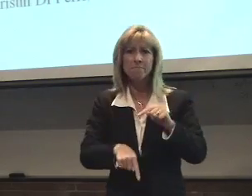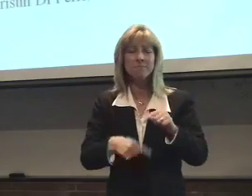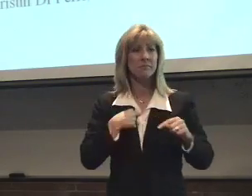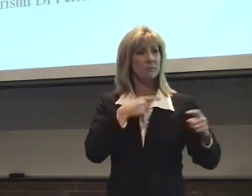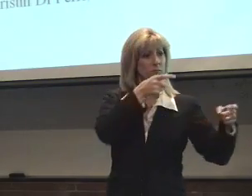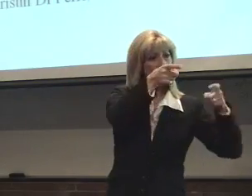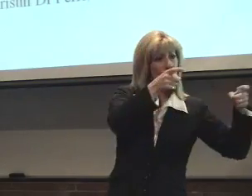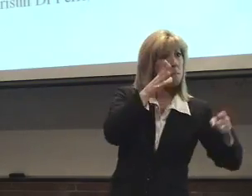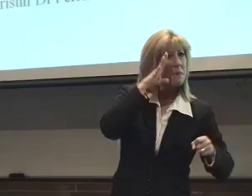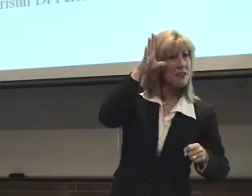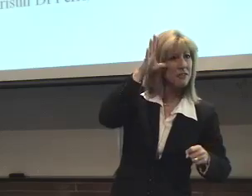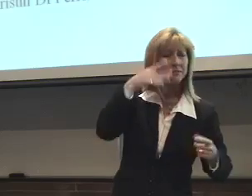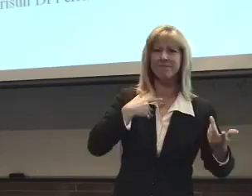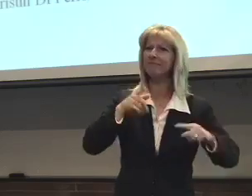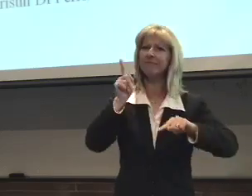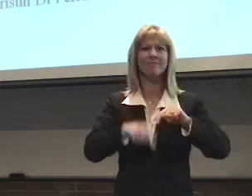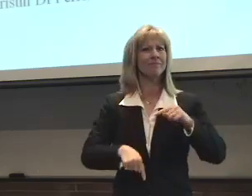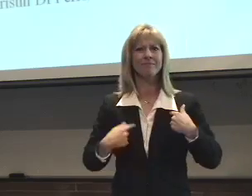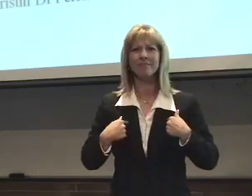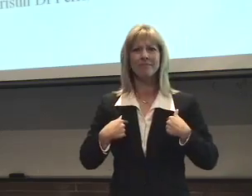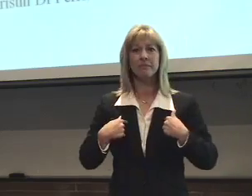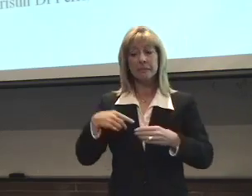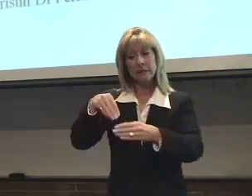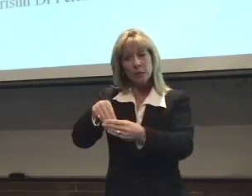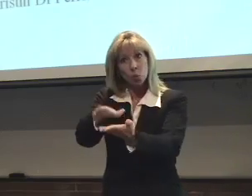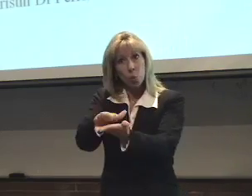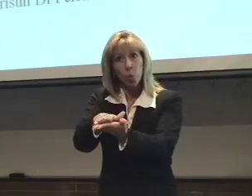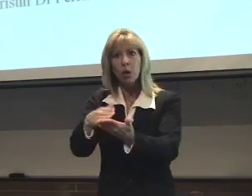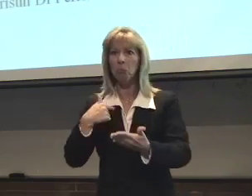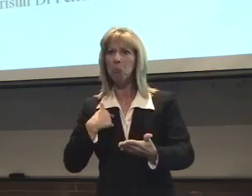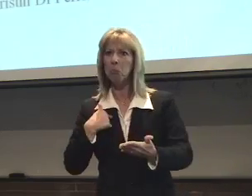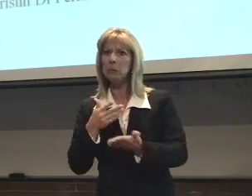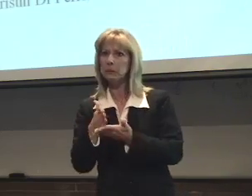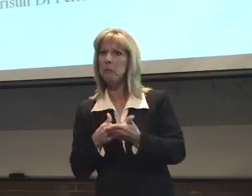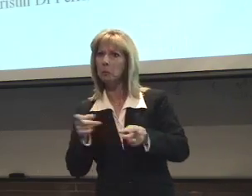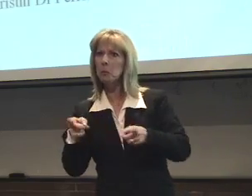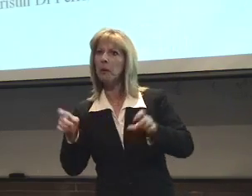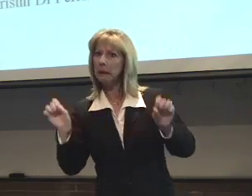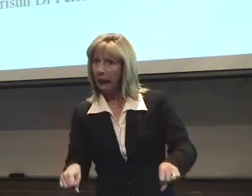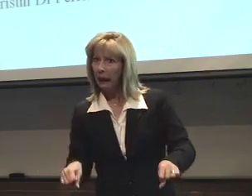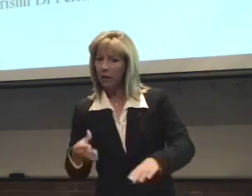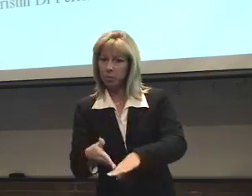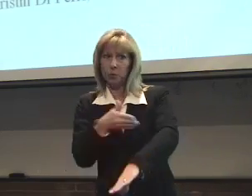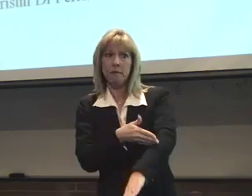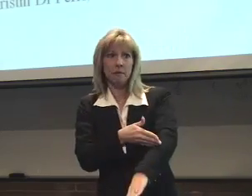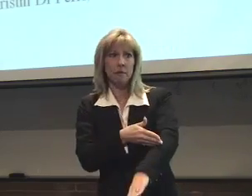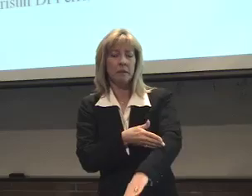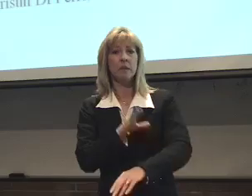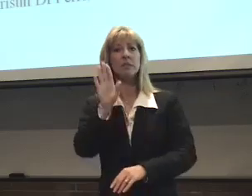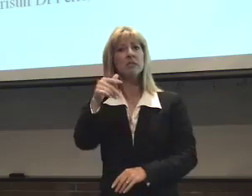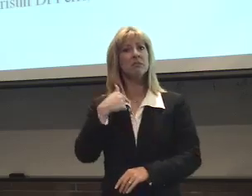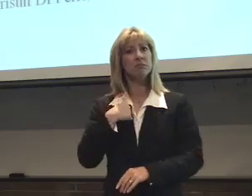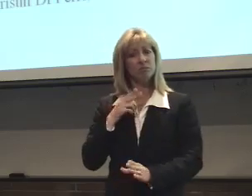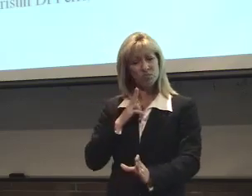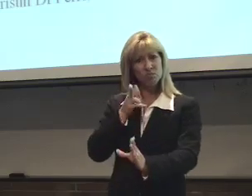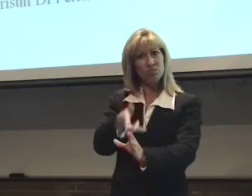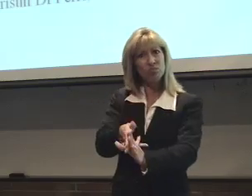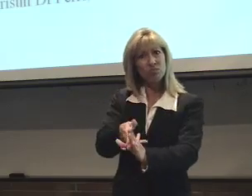hearing person, having no deaf parents or deaf experience or anything, just except a love for language